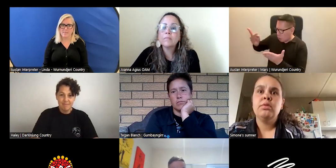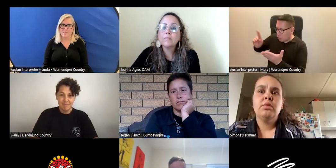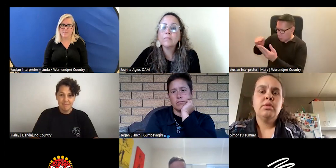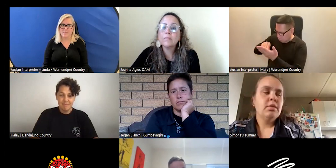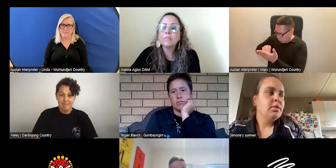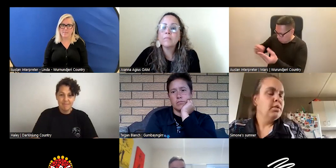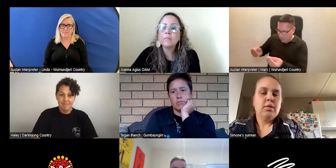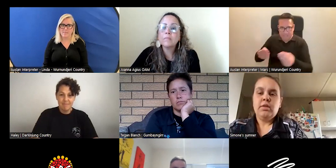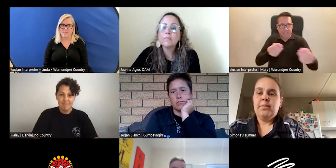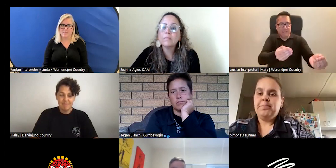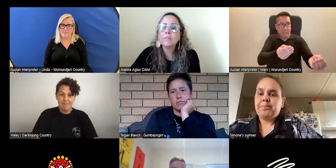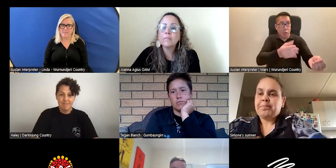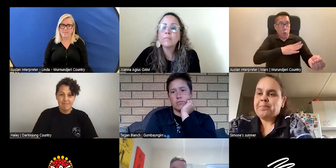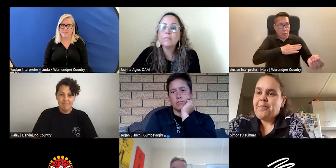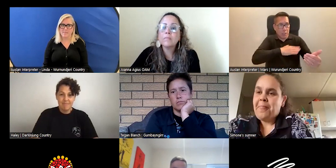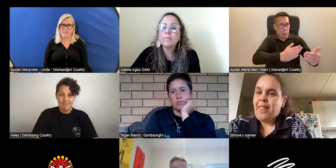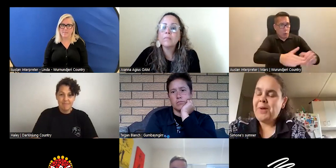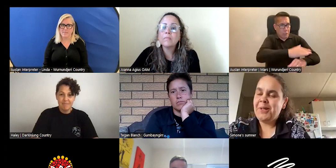this is what we need to address.